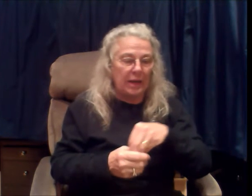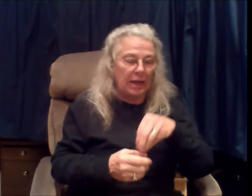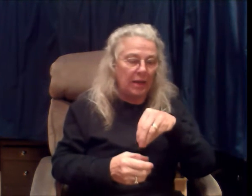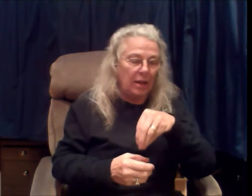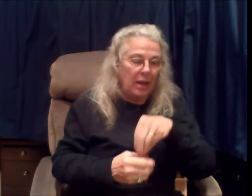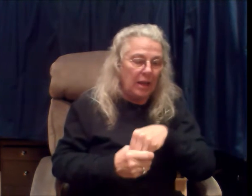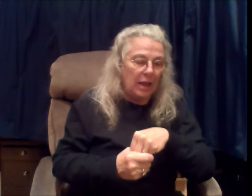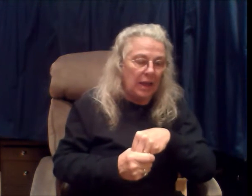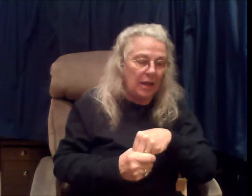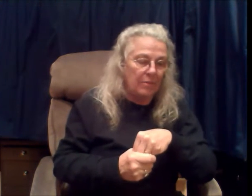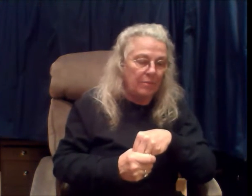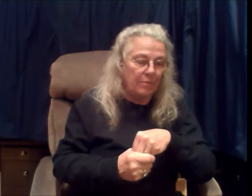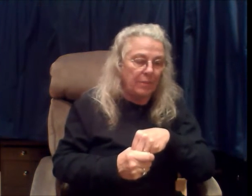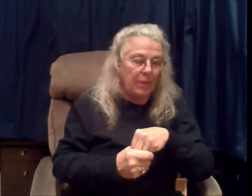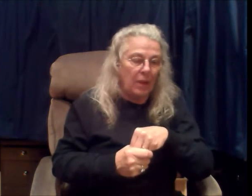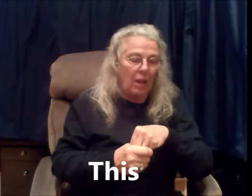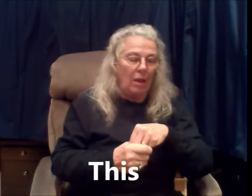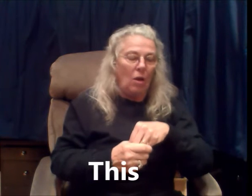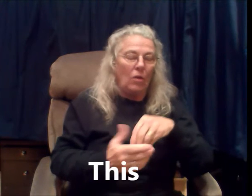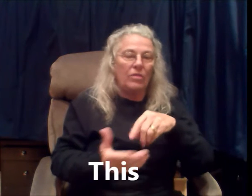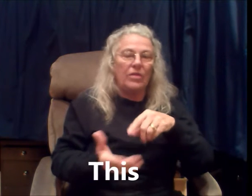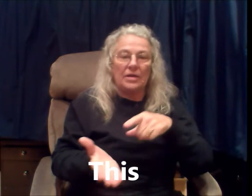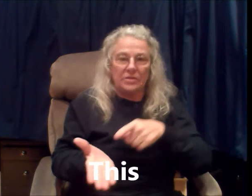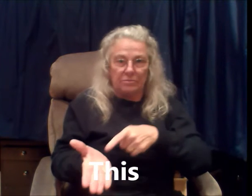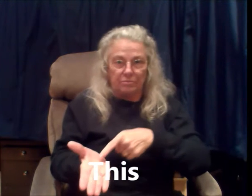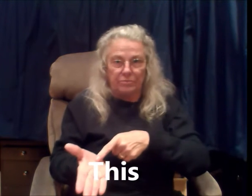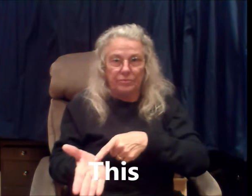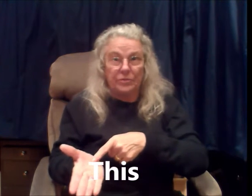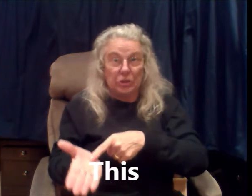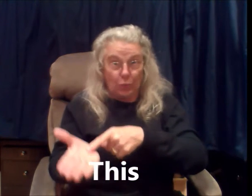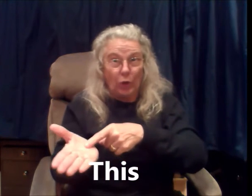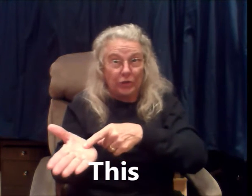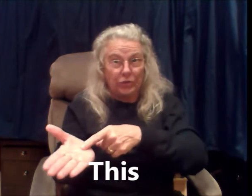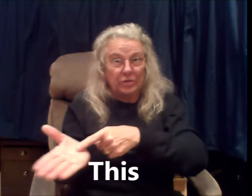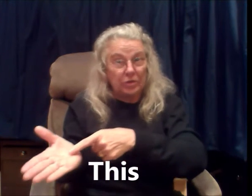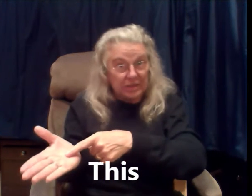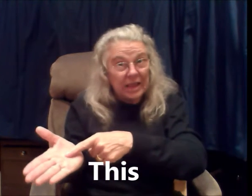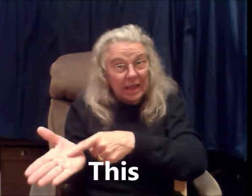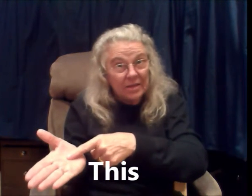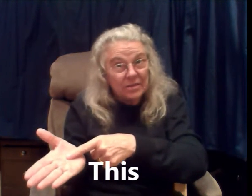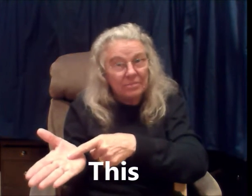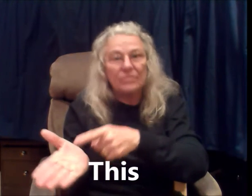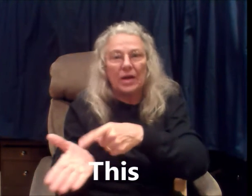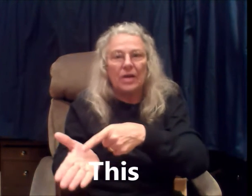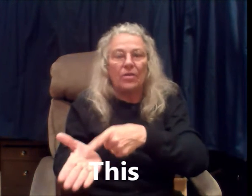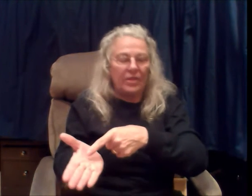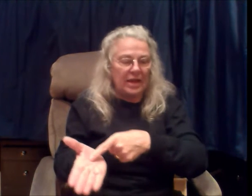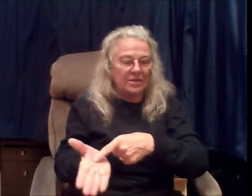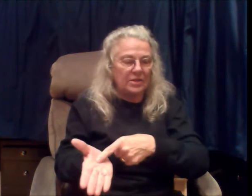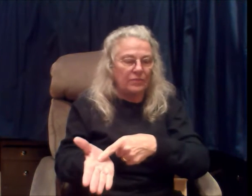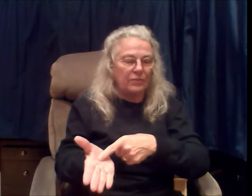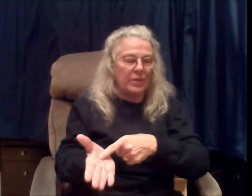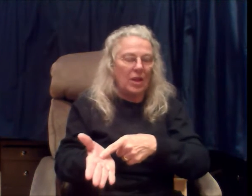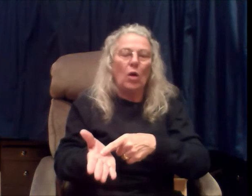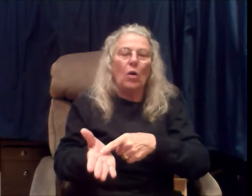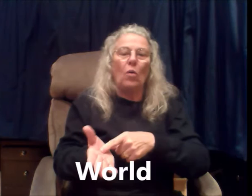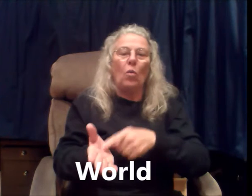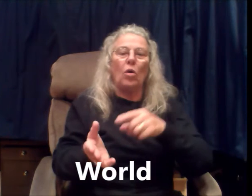meaning. In. This. Just point to it. Do you see this? Right here. This.